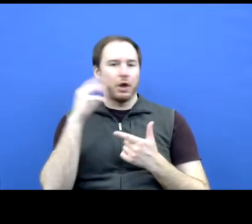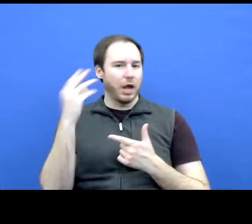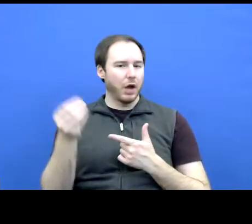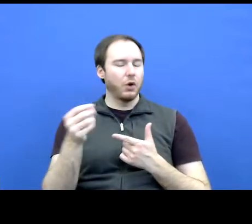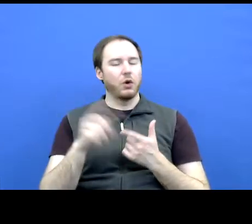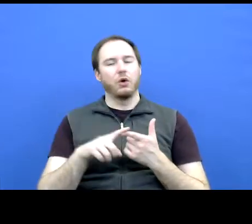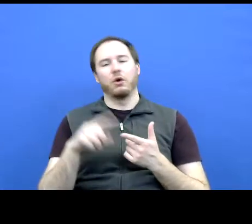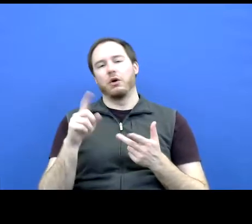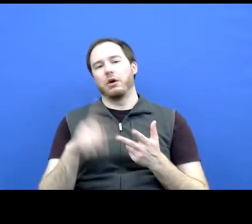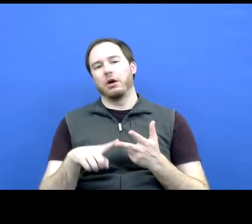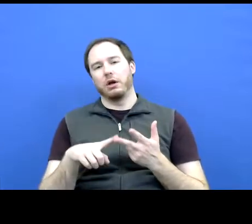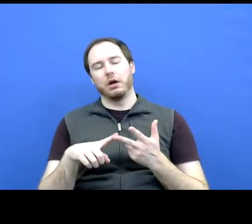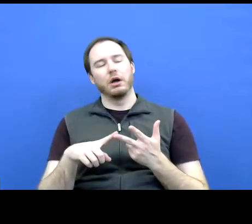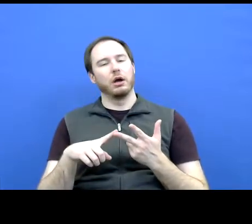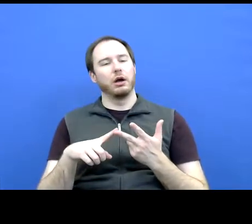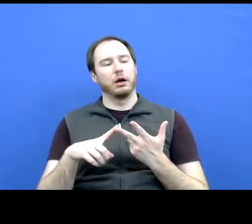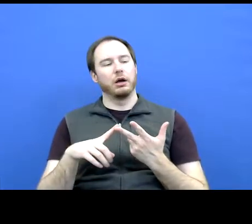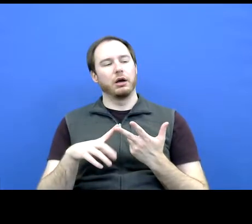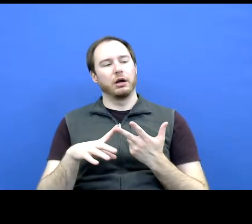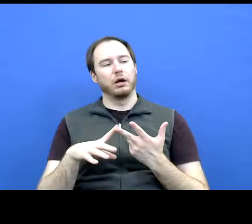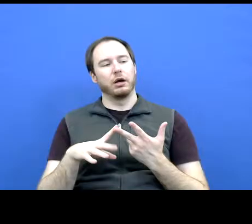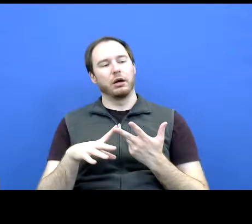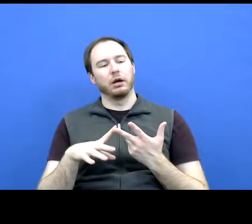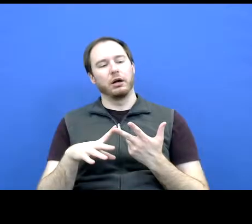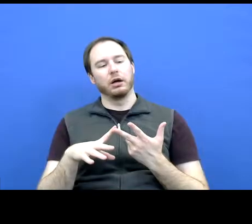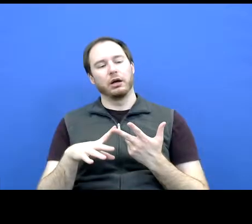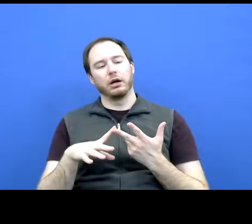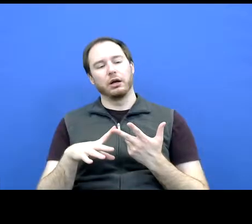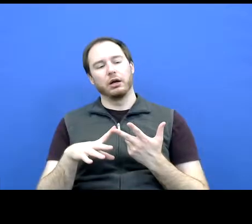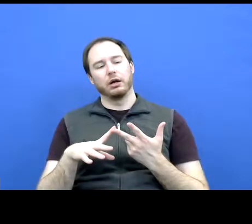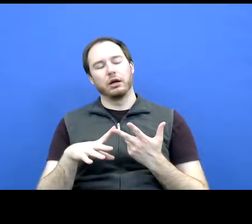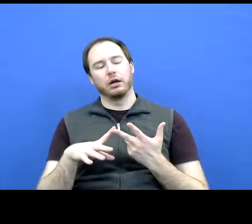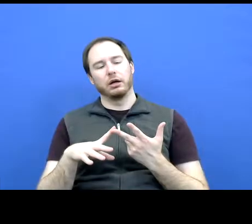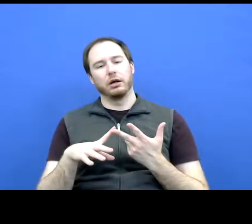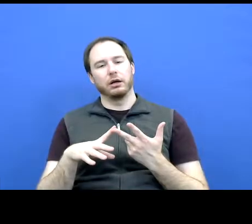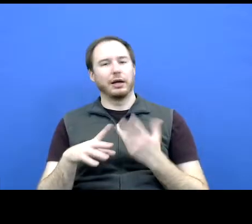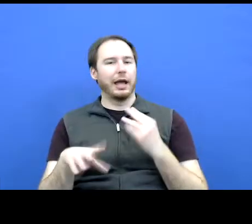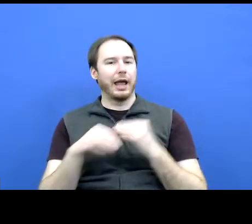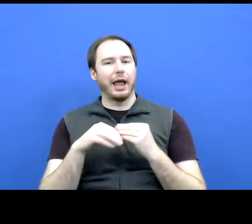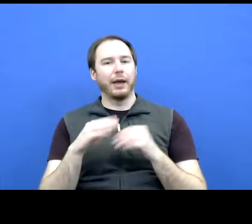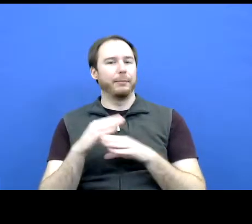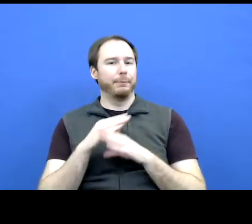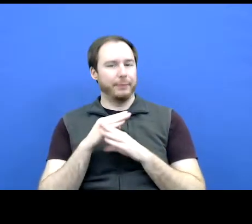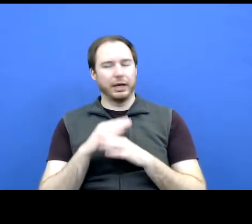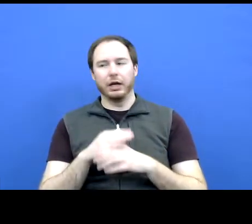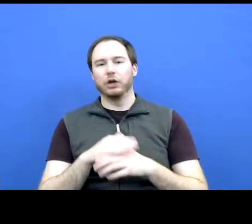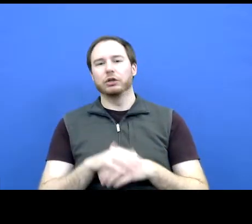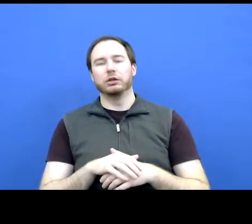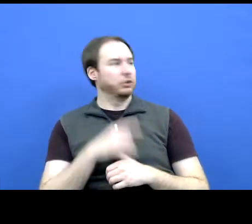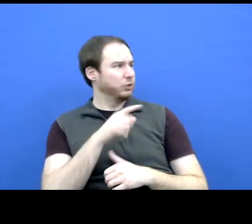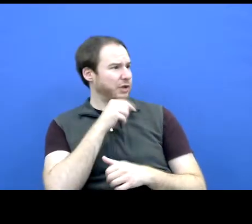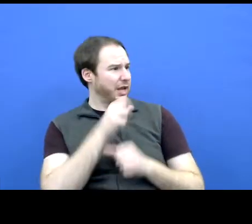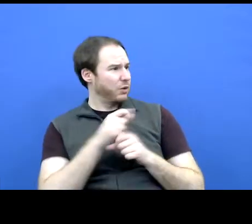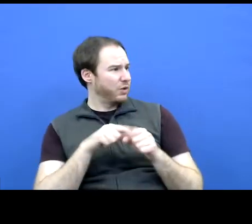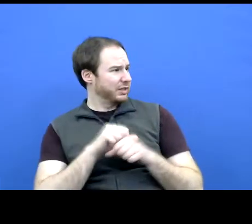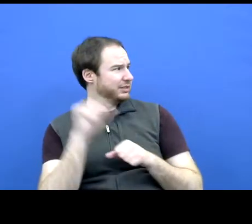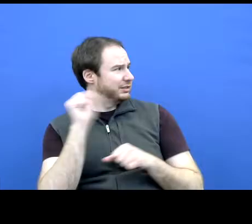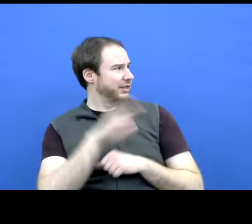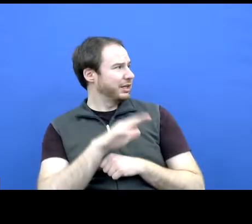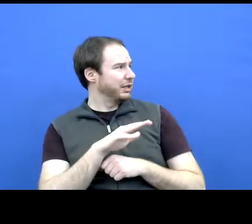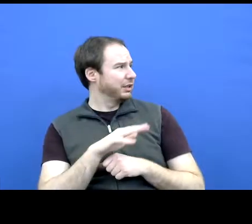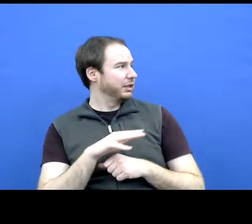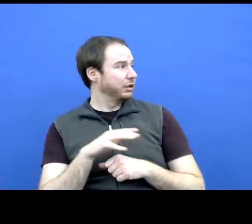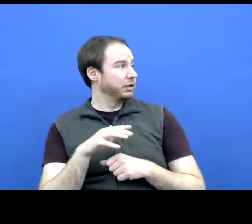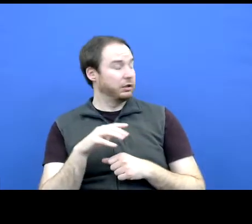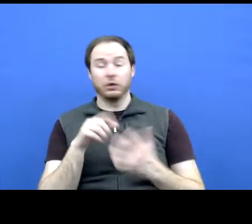outside, you'd have to have the barriers. So you guys didn't get any of that stuff I sent in?